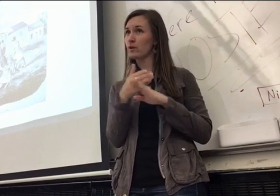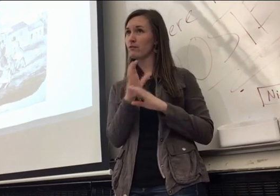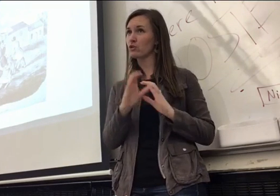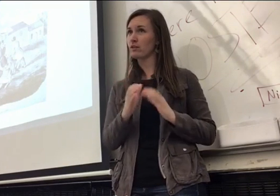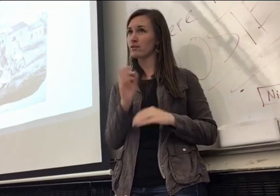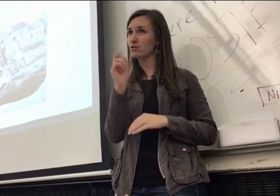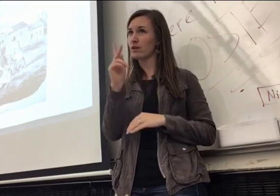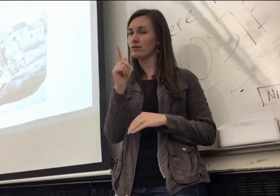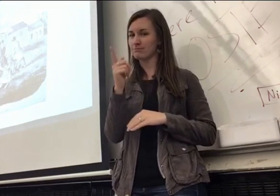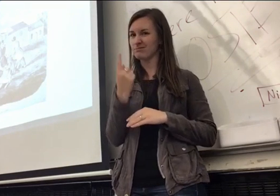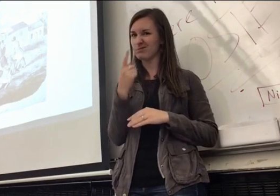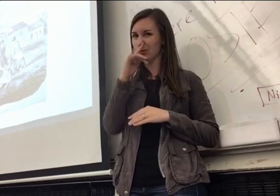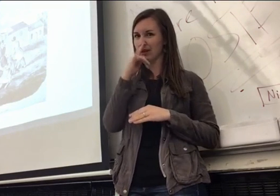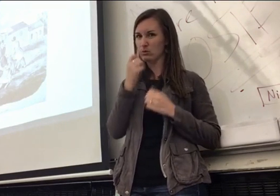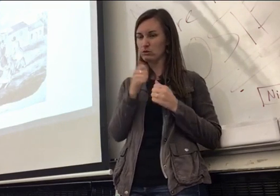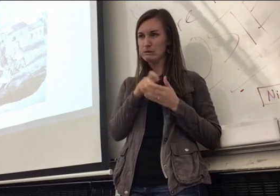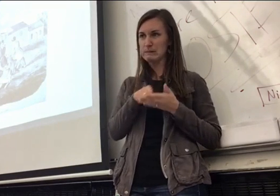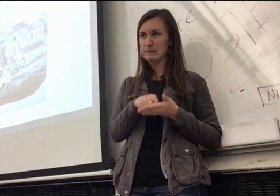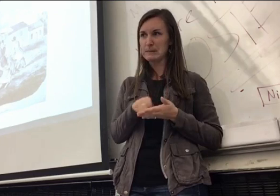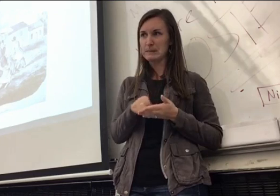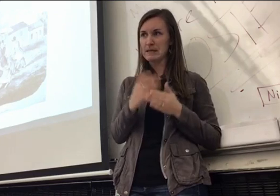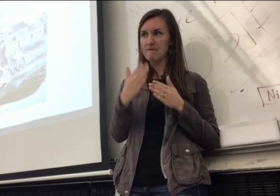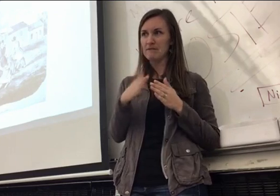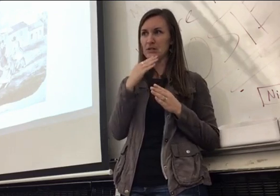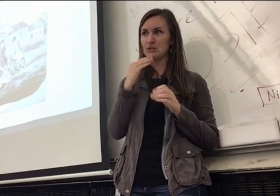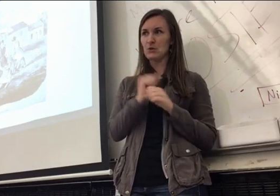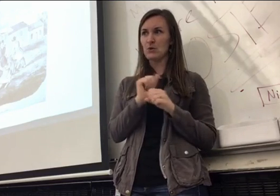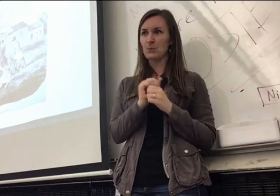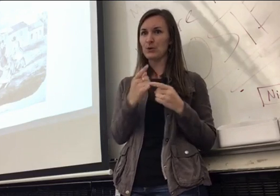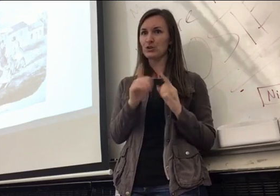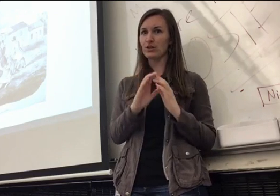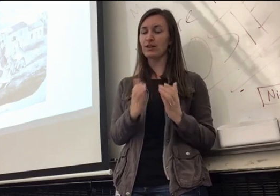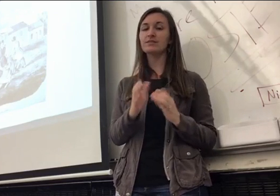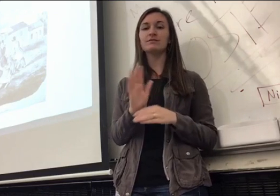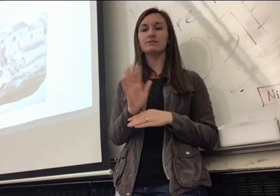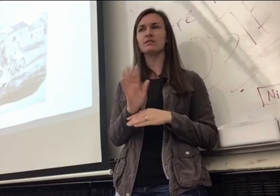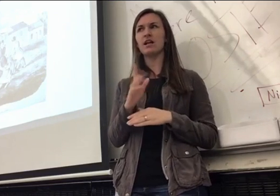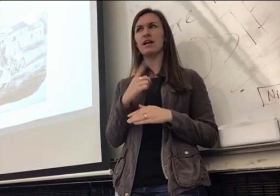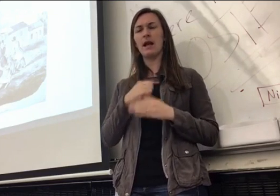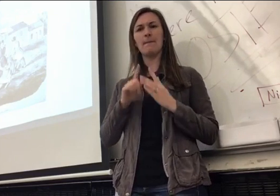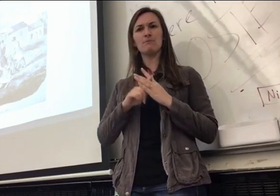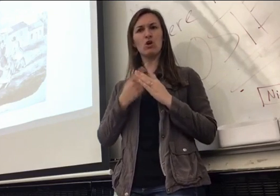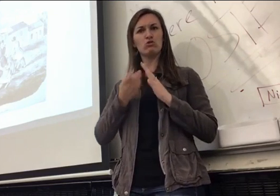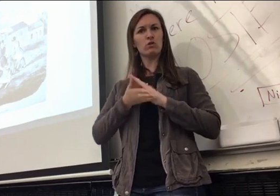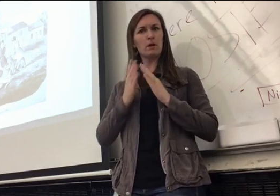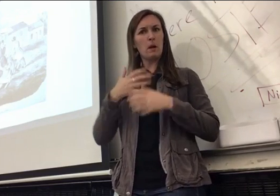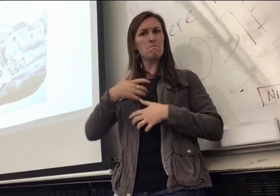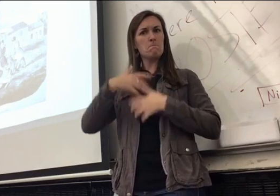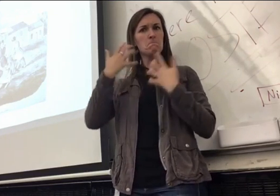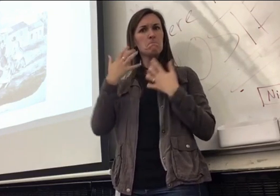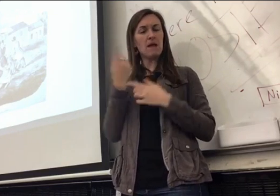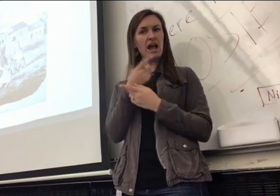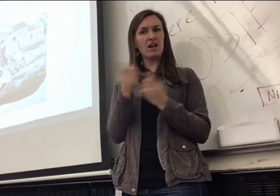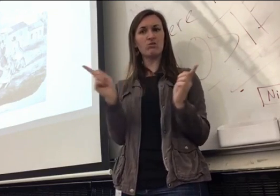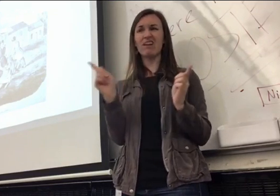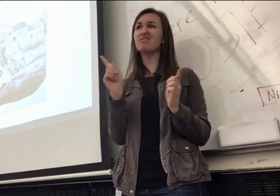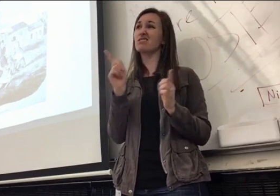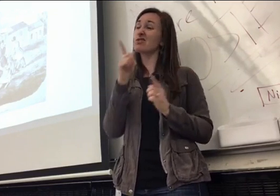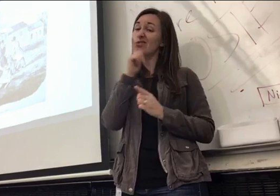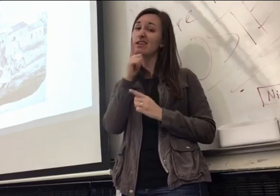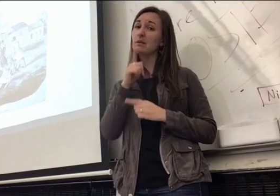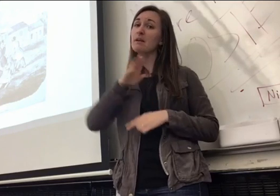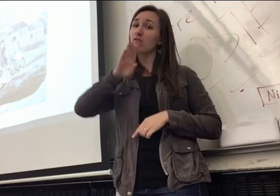Okay. All right, so I'm starting to get more angry at you guys because now you're just being really annoying